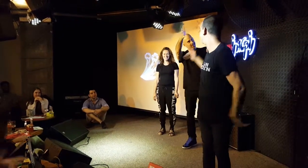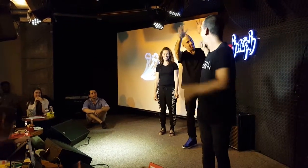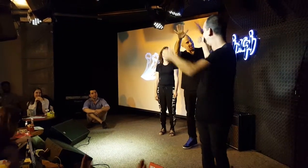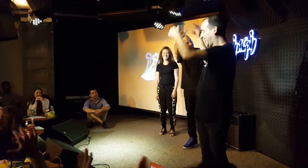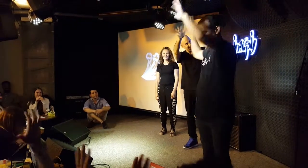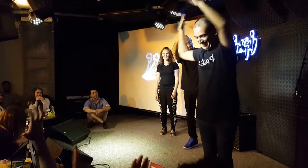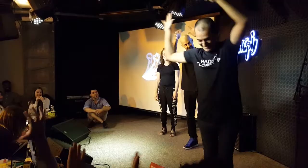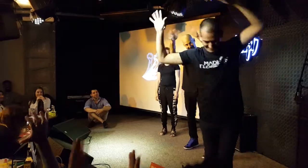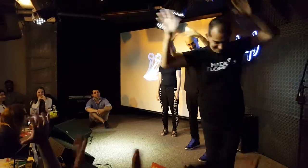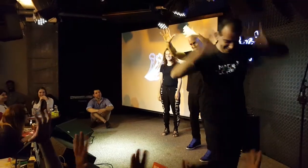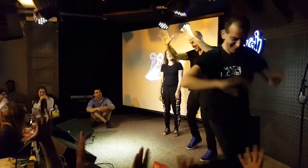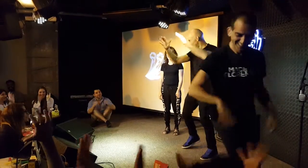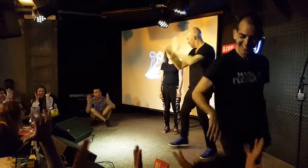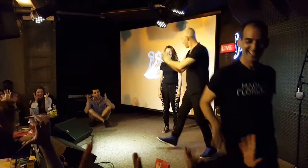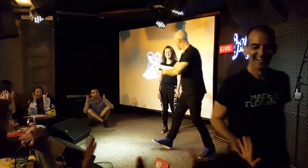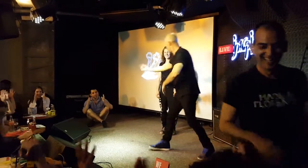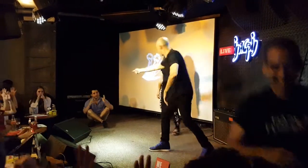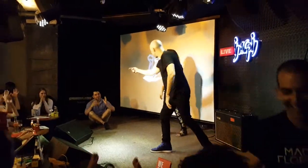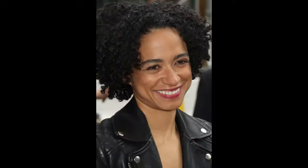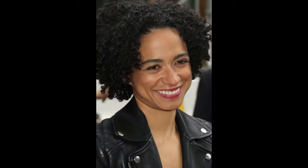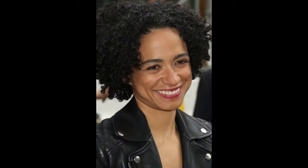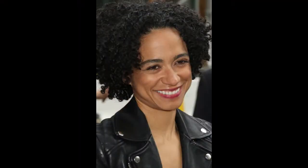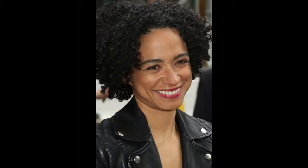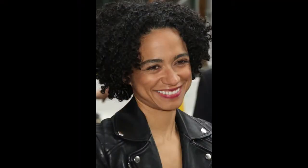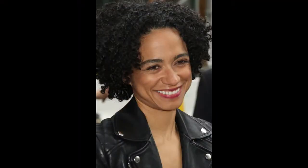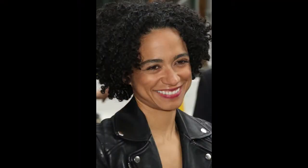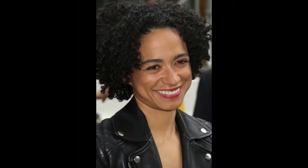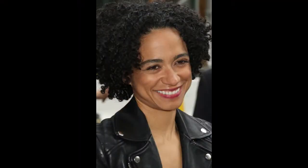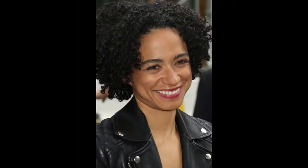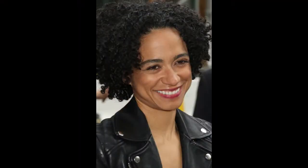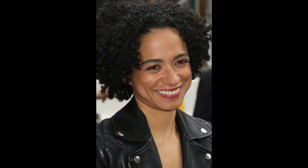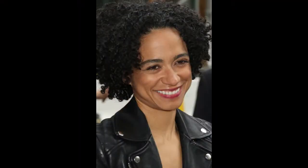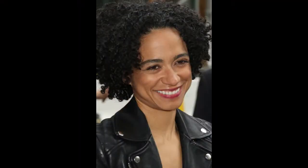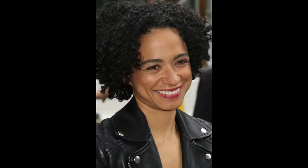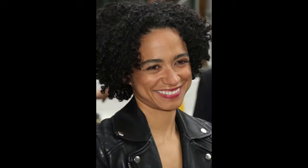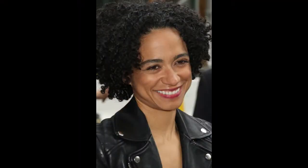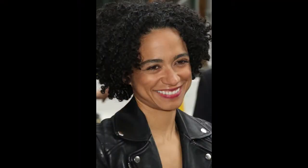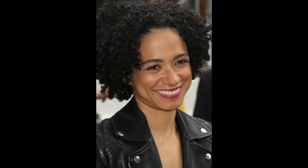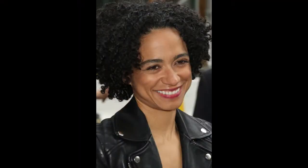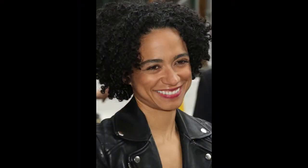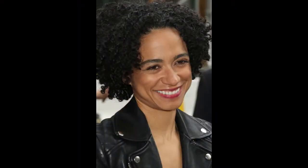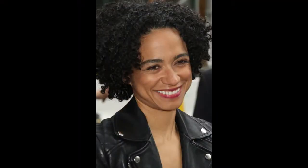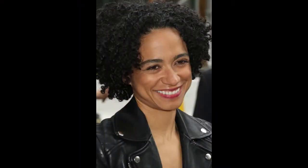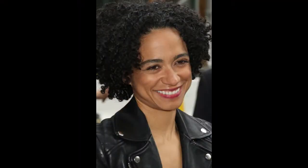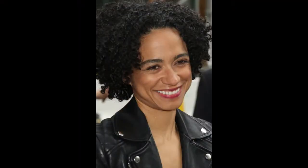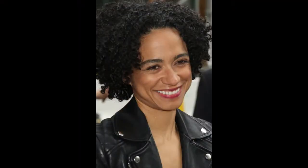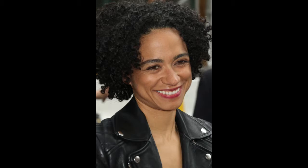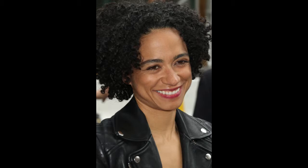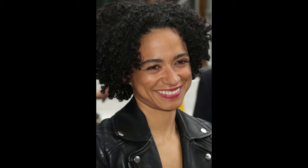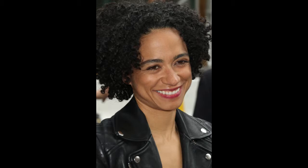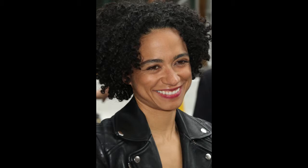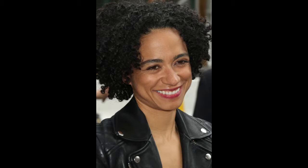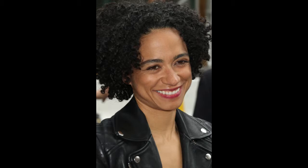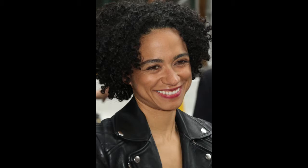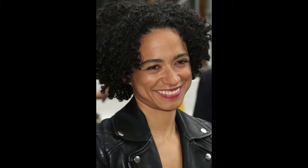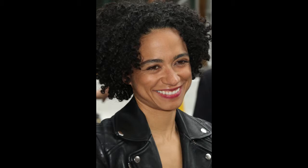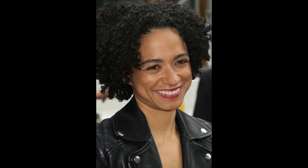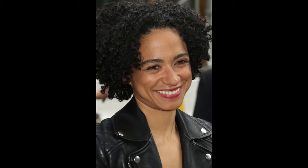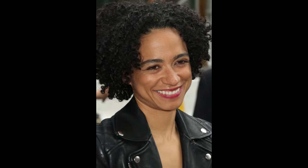The father of two is married to Lauren Ridloff, who is currently in the popular series The Walking Dead. She